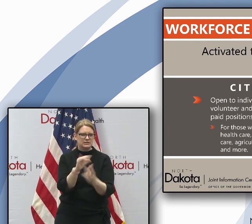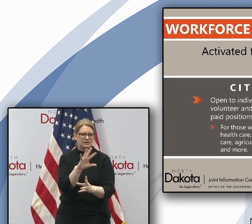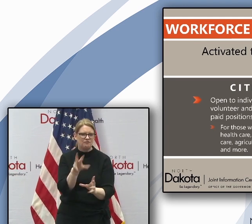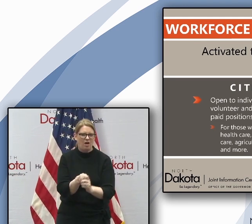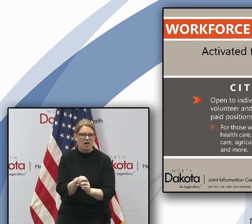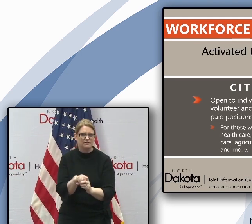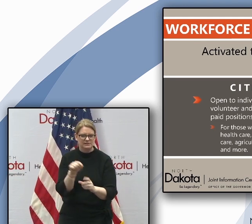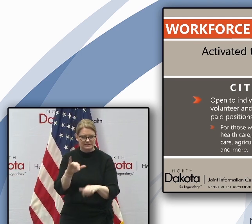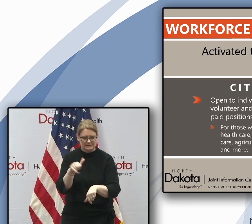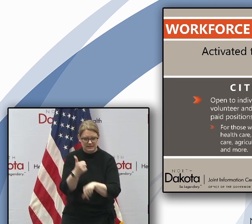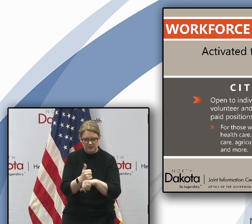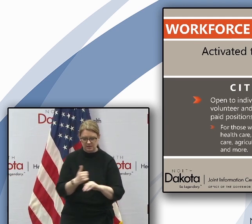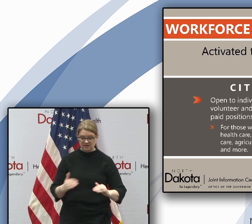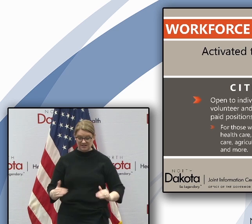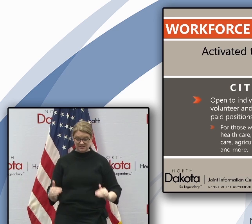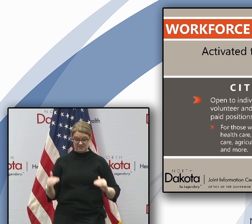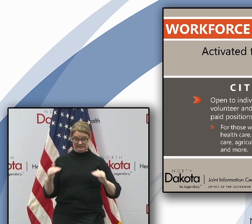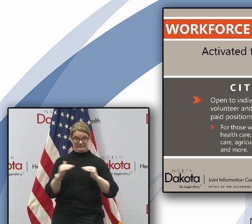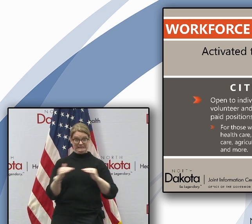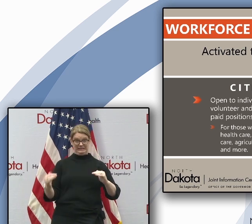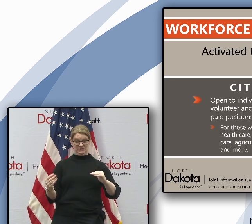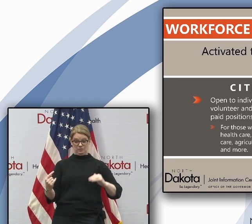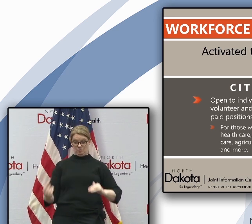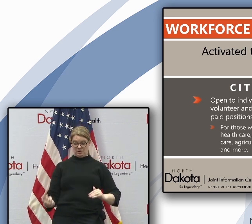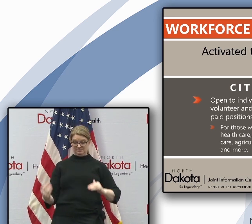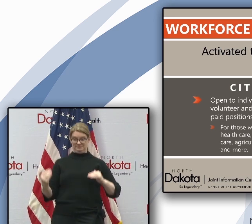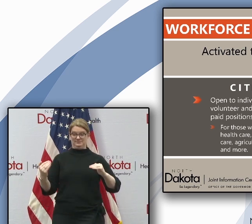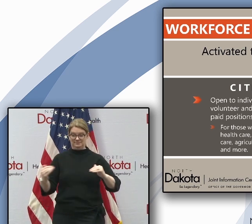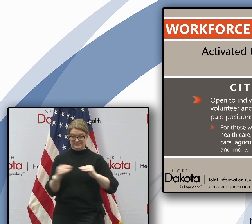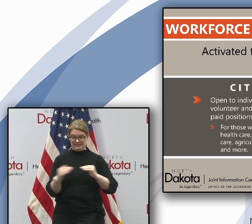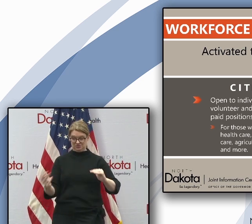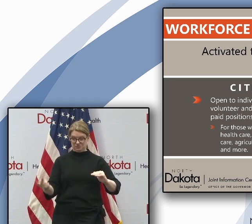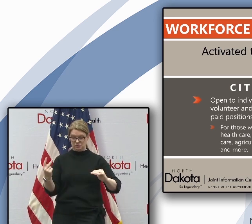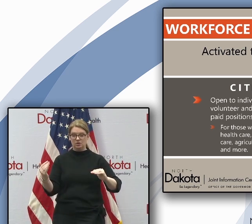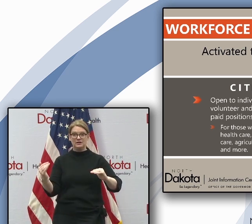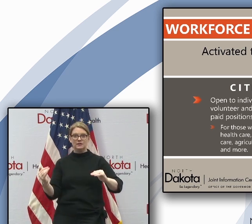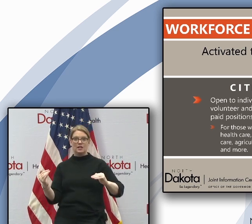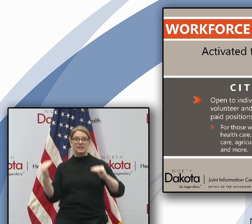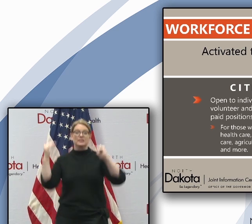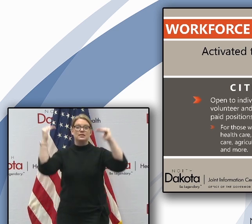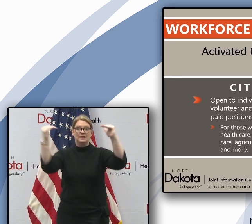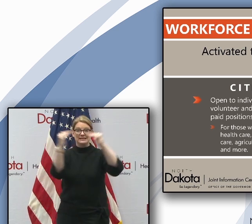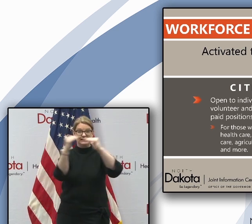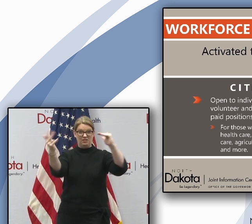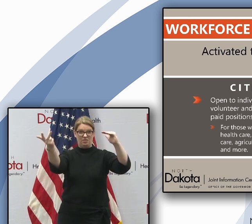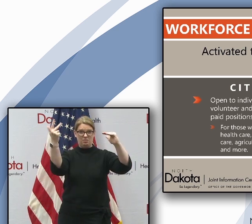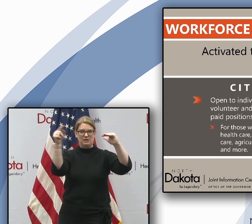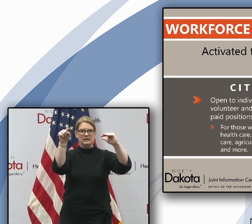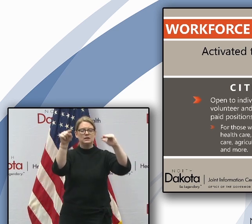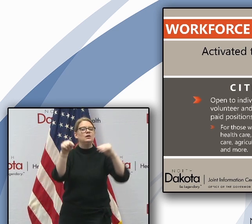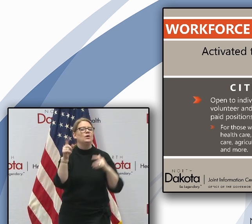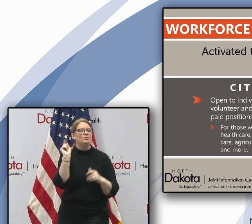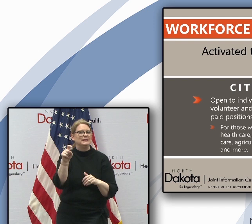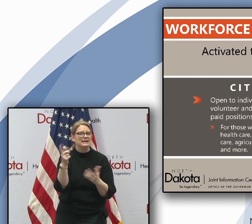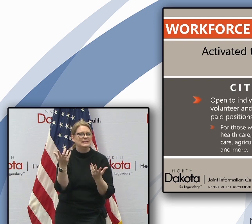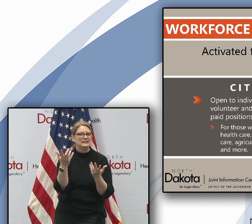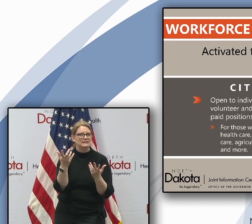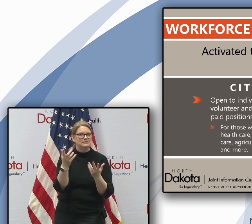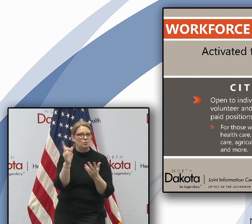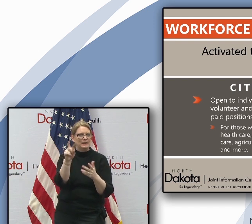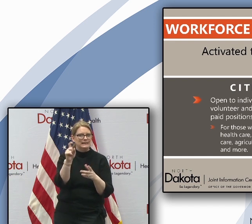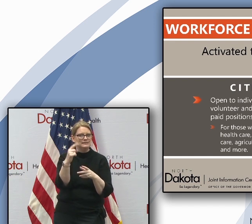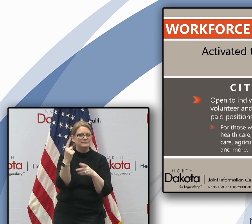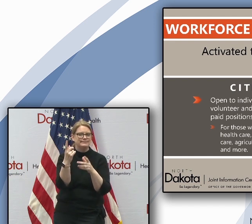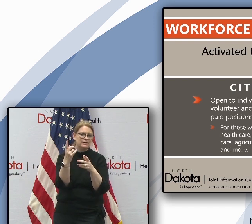go from Tier 2 to Tier 3 hospital capacity, we got to have resources that are lined up. And some of our larger